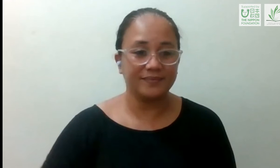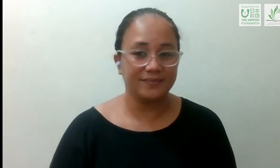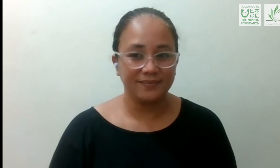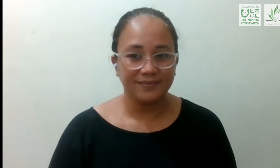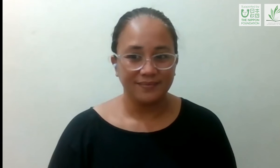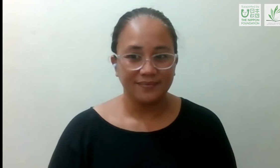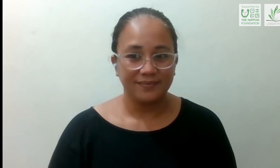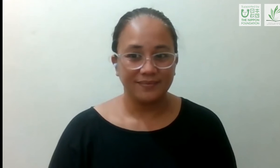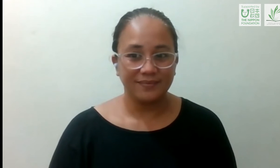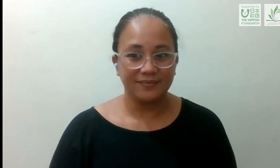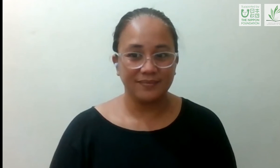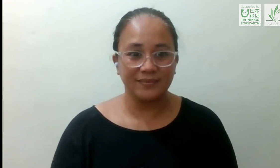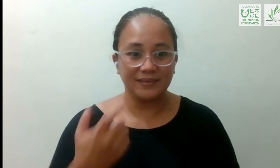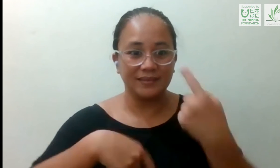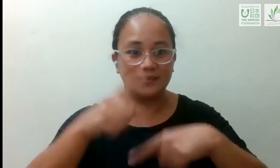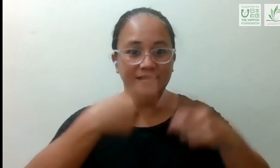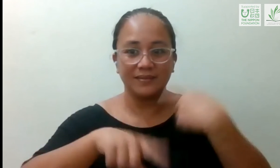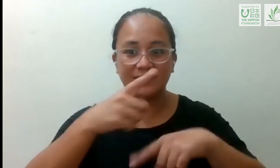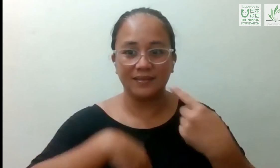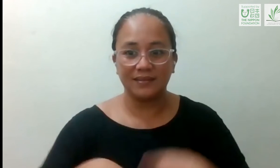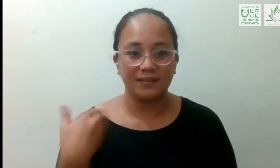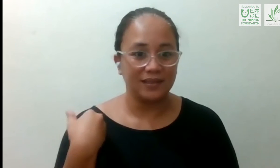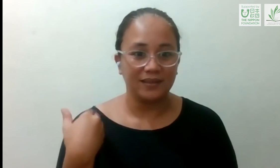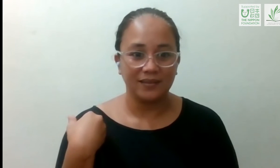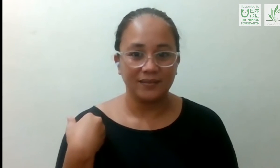the sign not yet,